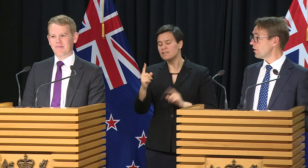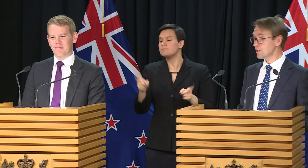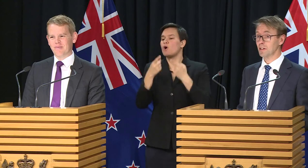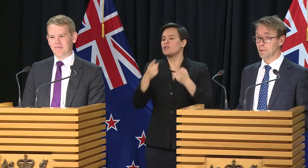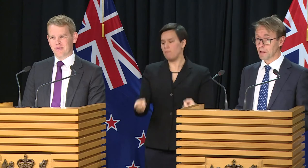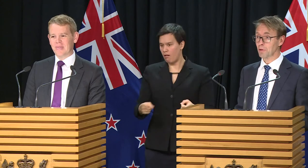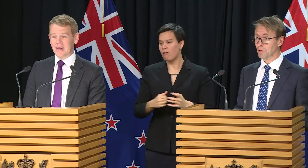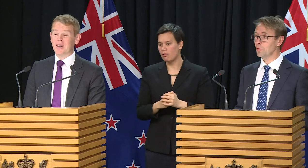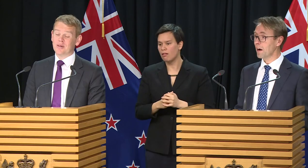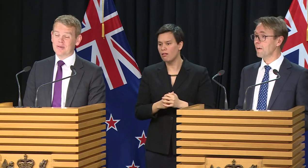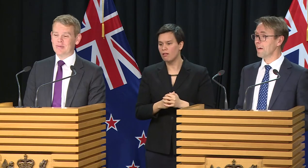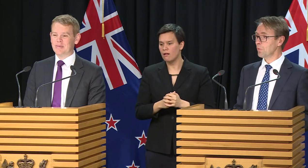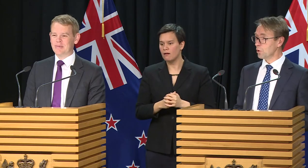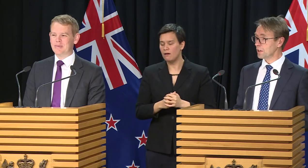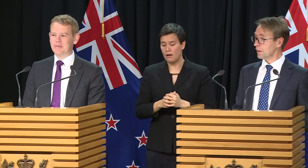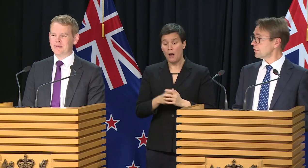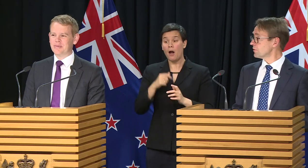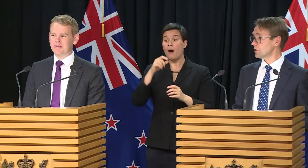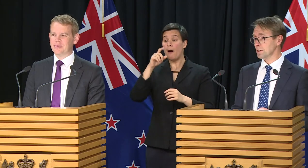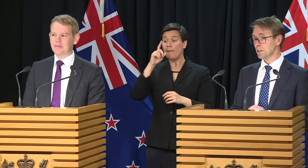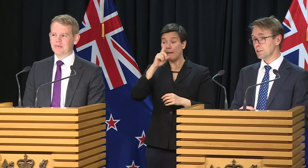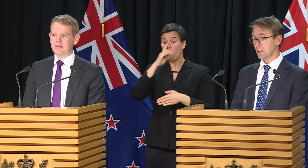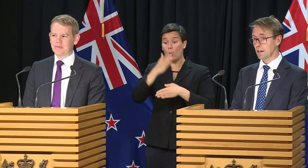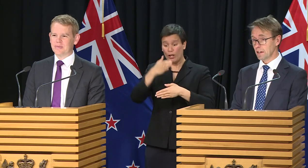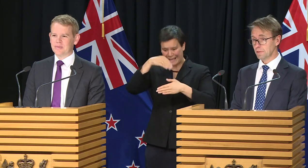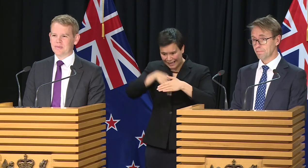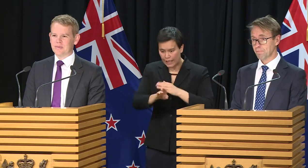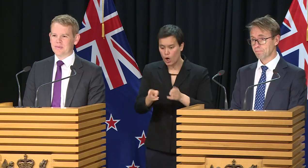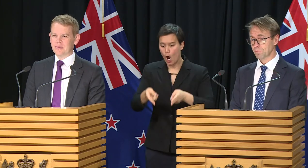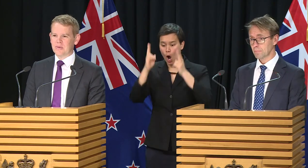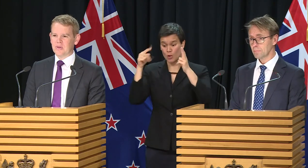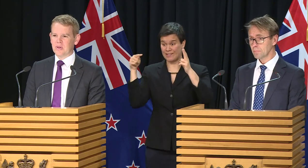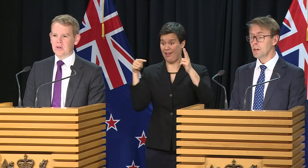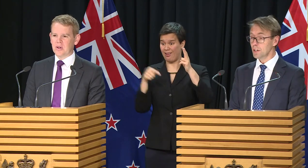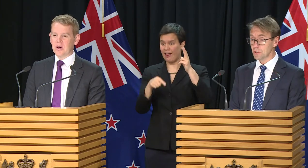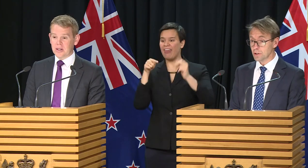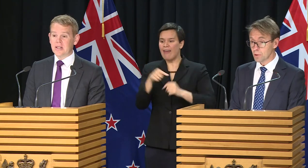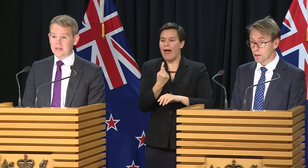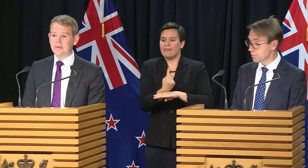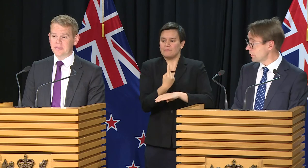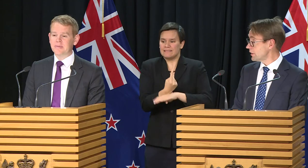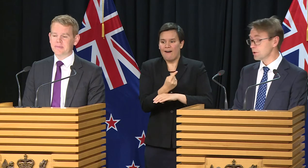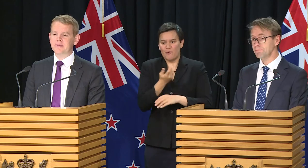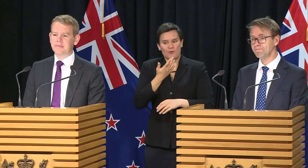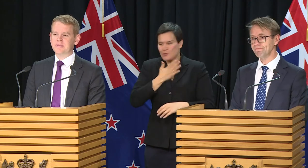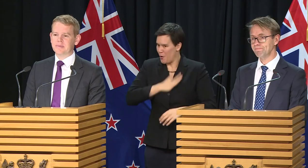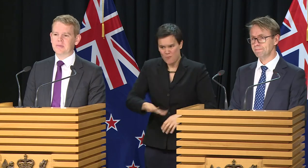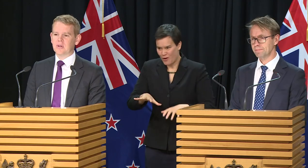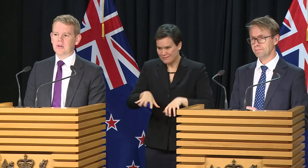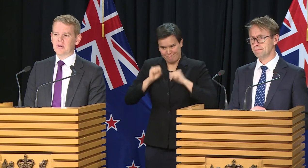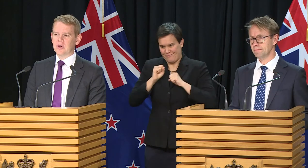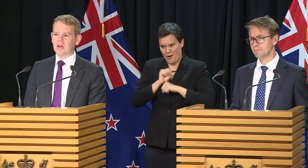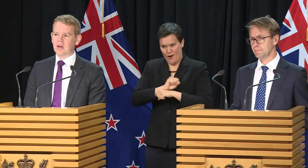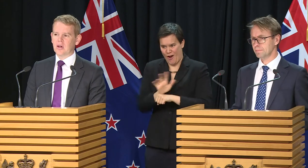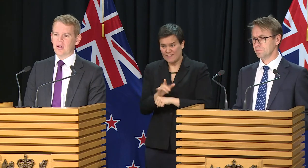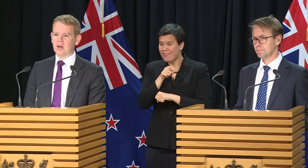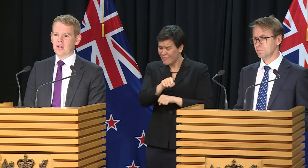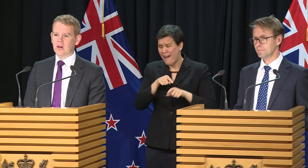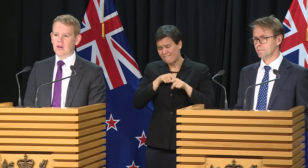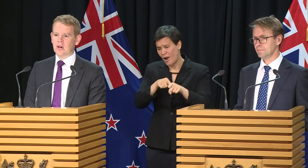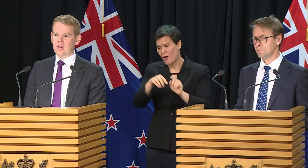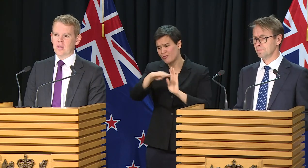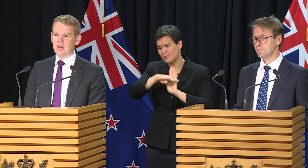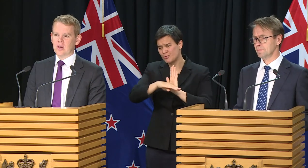from the virus than the people who are working in the facilities. Those audits? Yes, we are planning to.